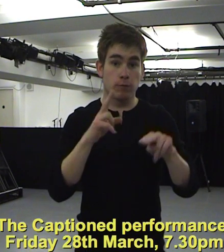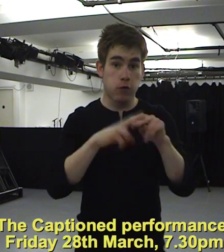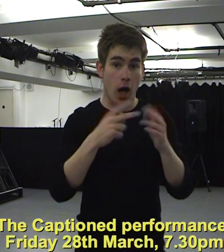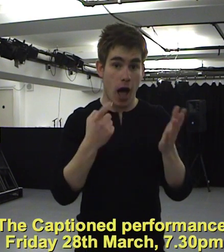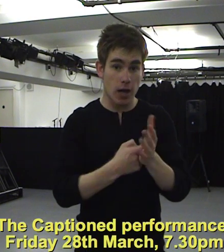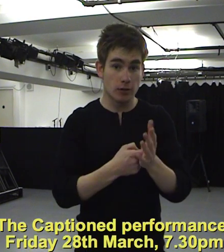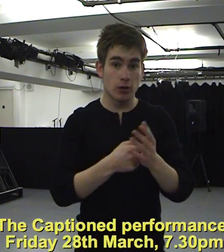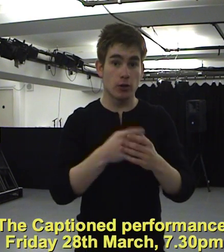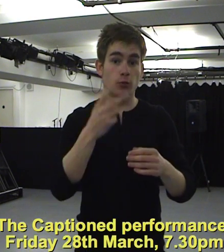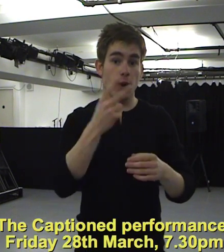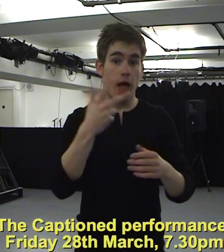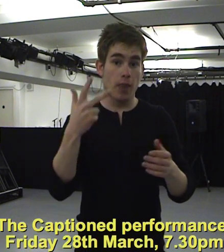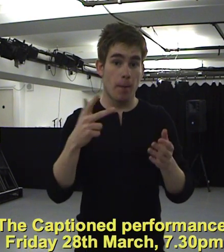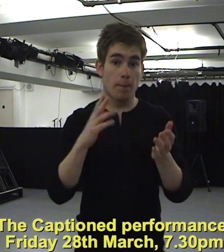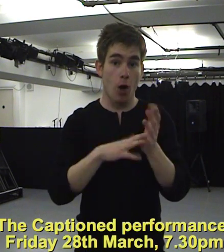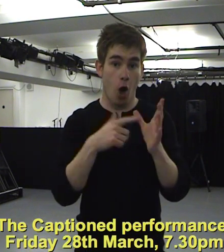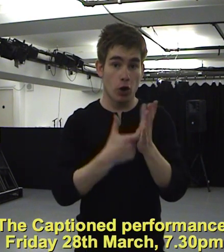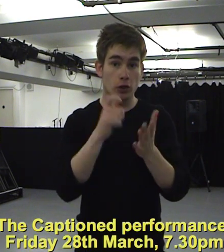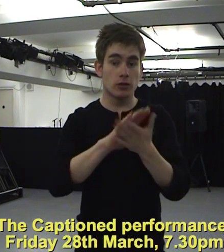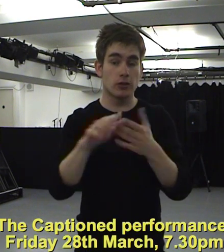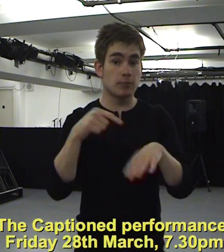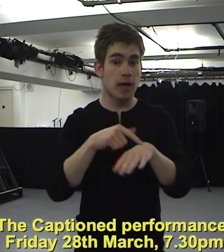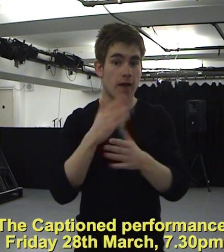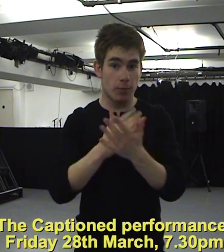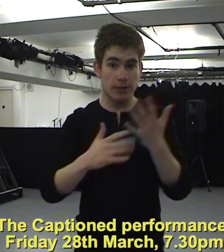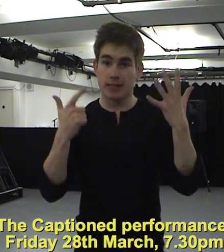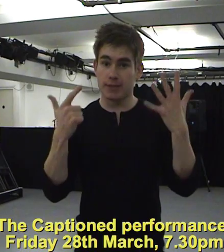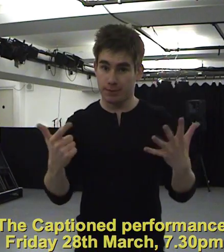performance is on Friday the 28th of March at 7.30pm